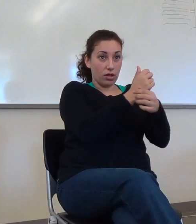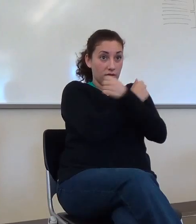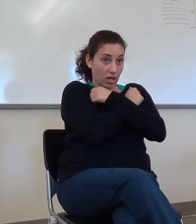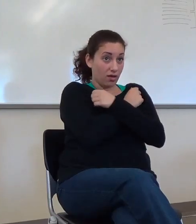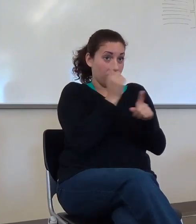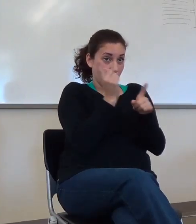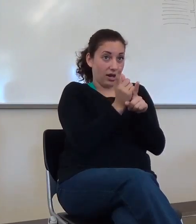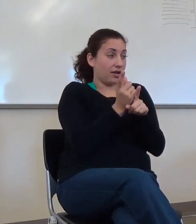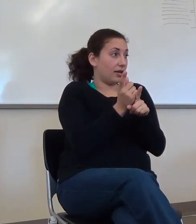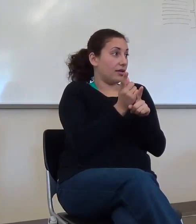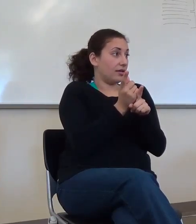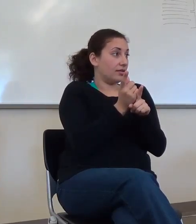Exactly, that's what Philadelphia means.